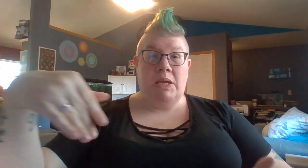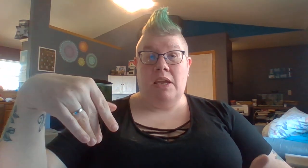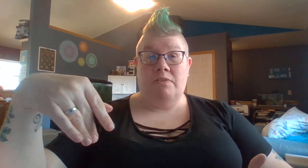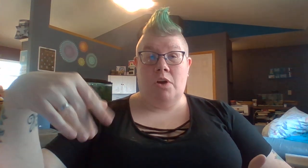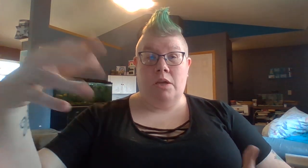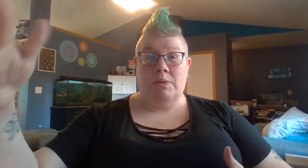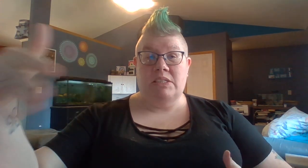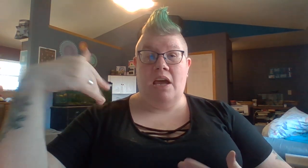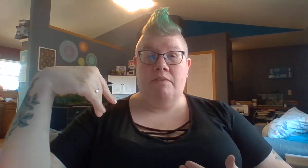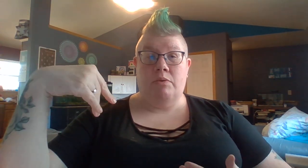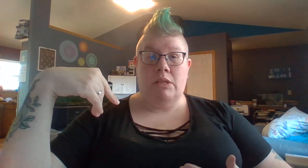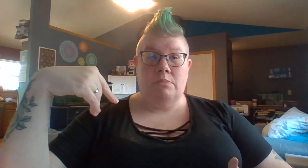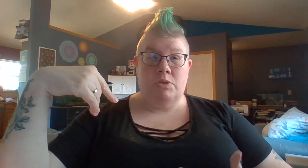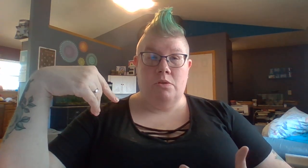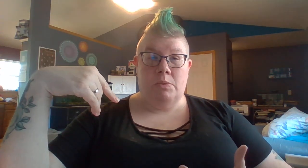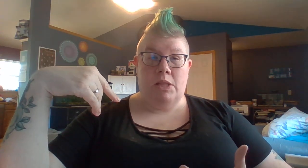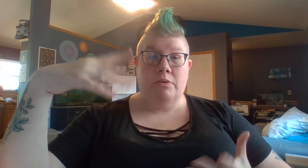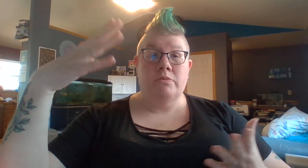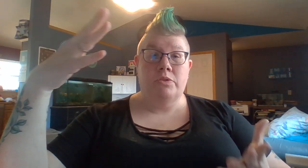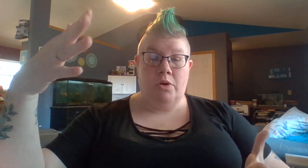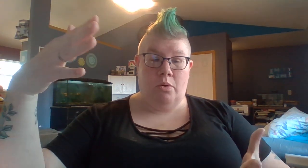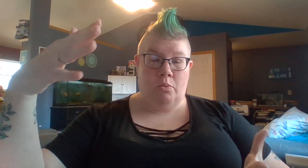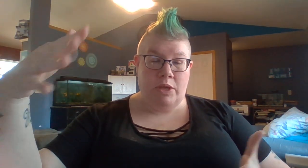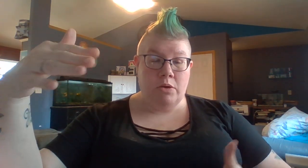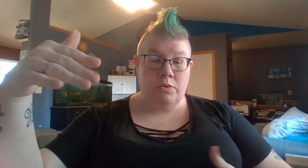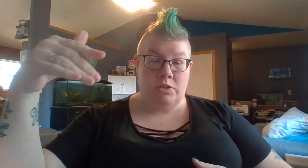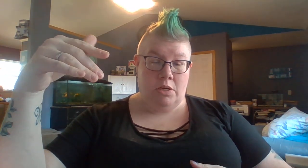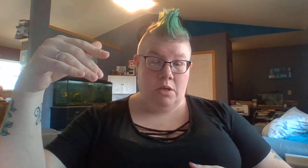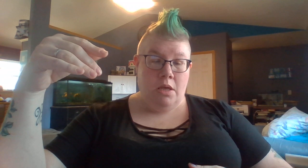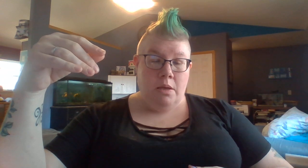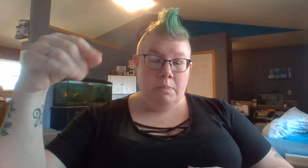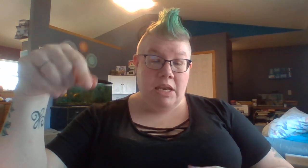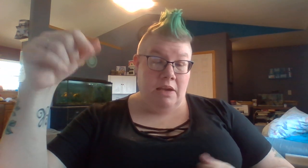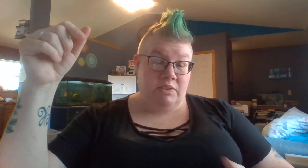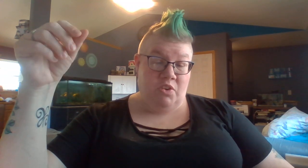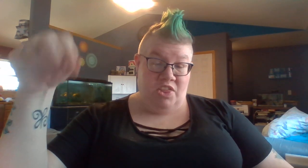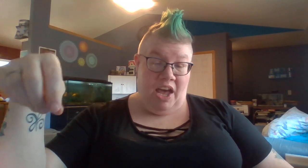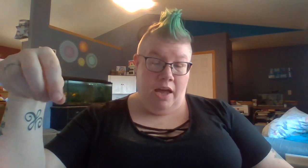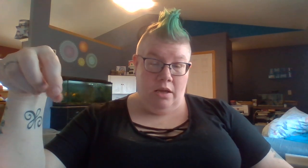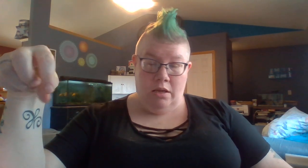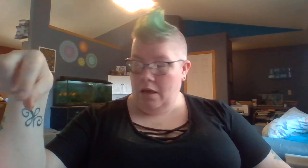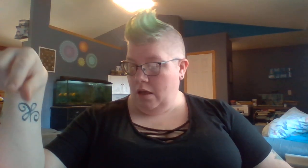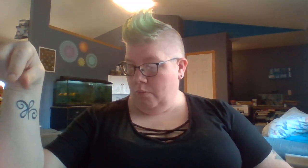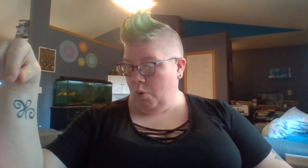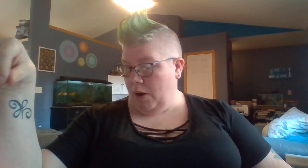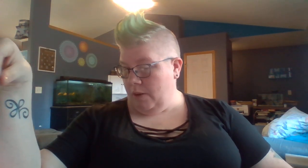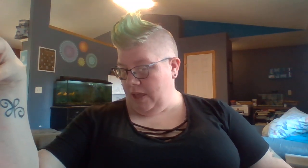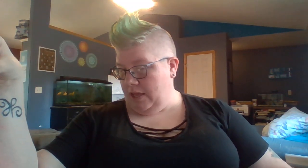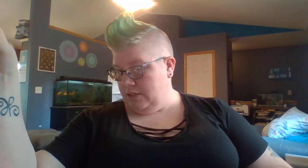PDF documents and have it read them to them aloud. So we used PDFs for that quite a bit.